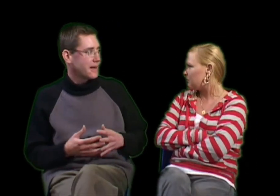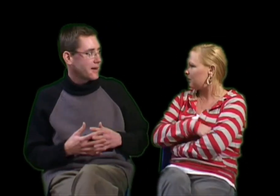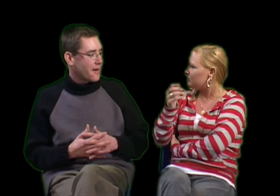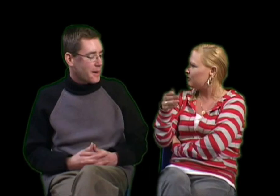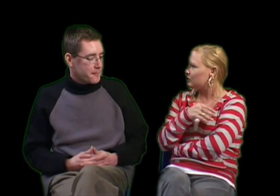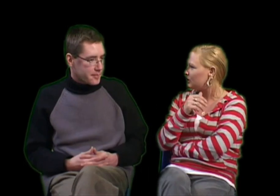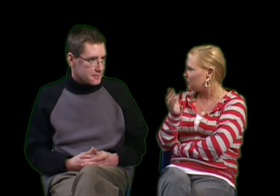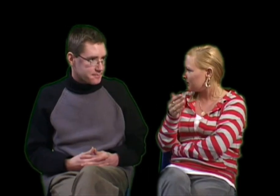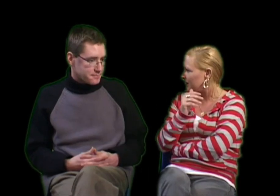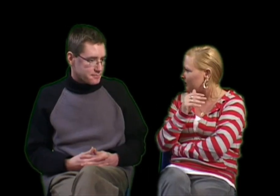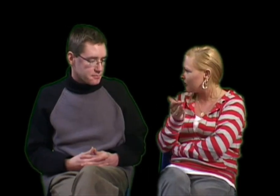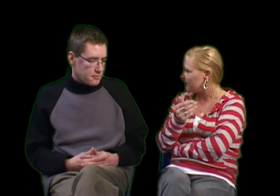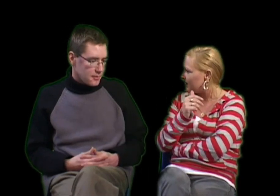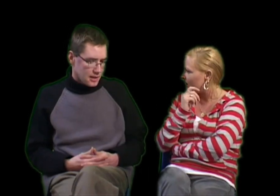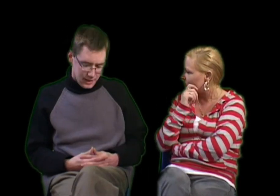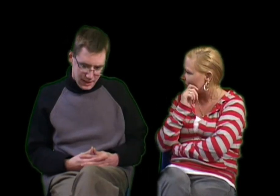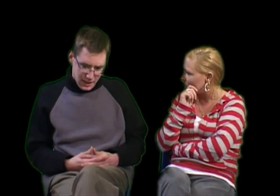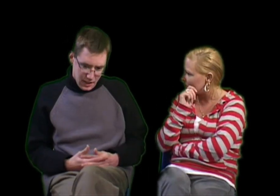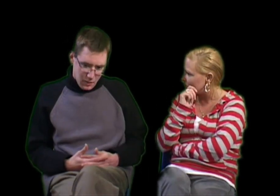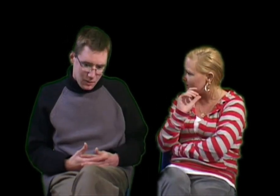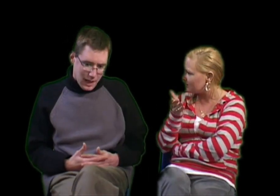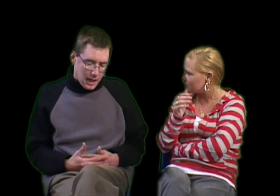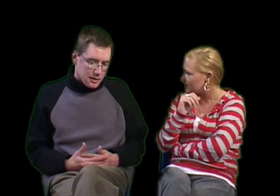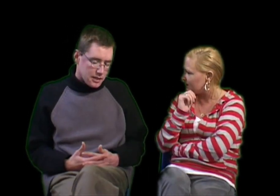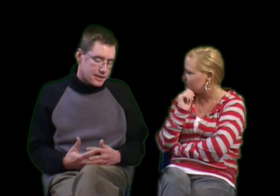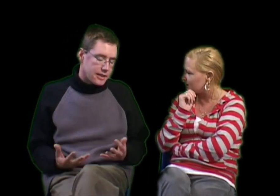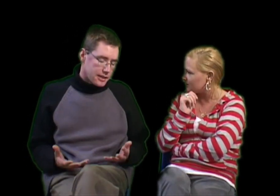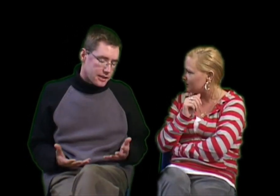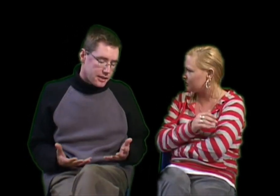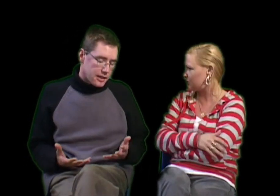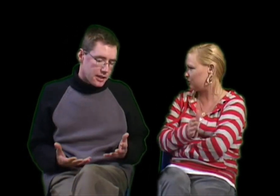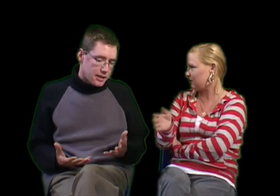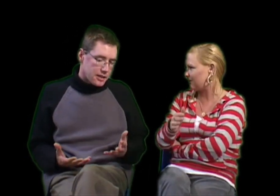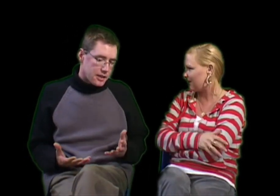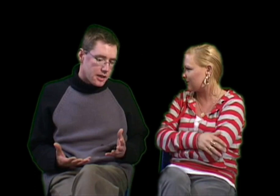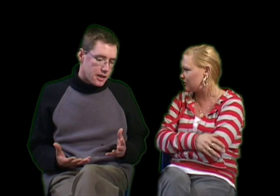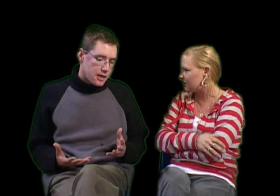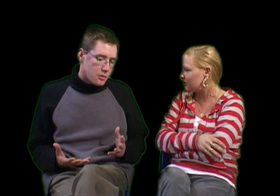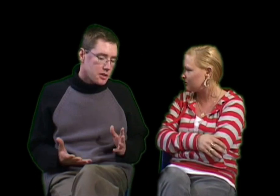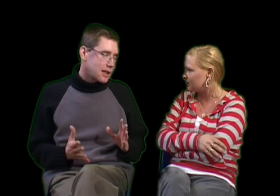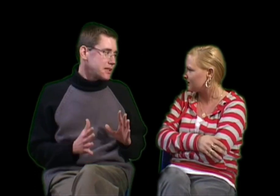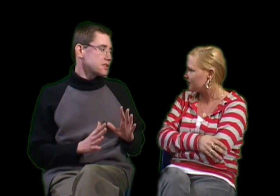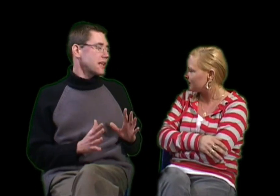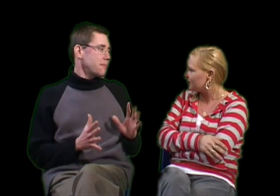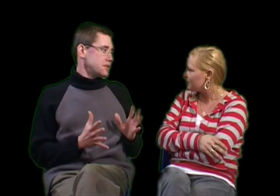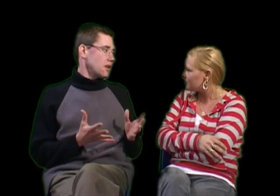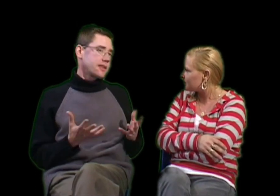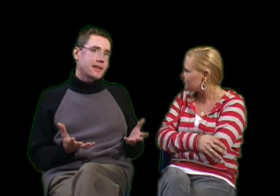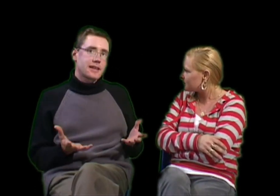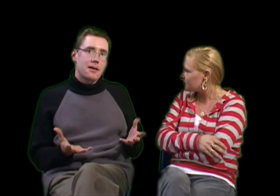In terms of her affection. But I just thought, you know, with her being another year on top, you know, maybe it was an age and that, you know, because she was like that last year, wasn't she? I mean, do you not think that